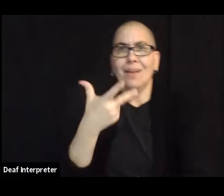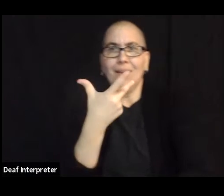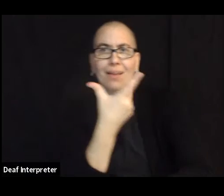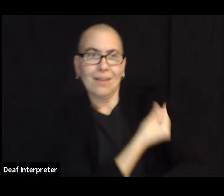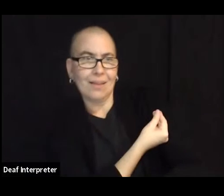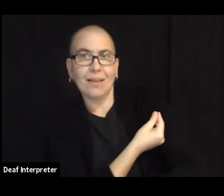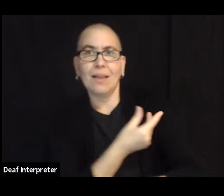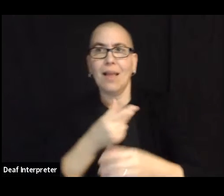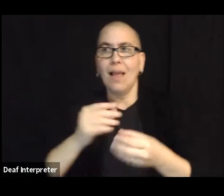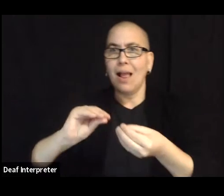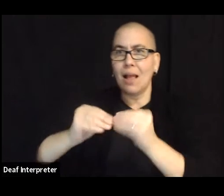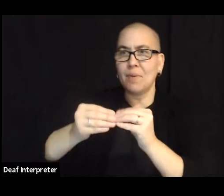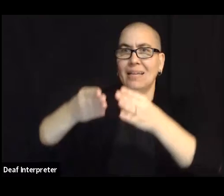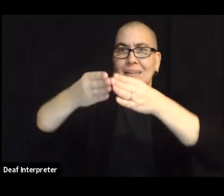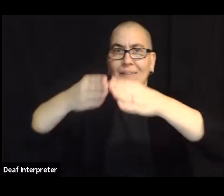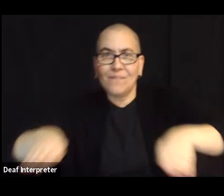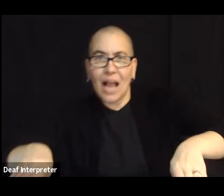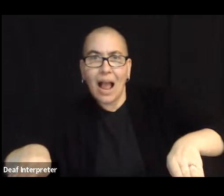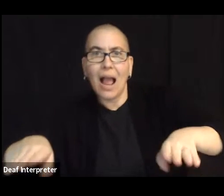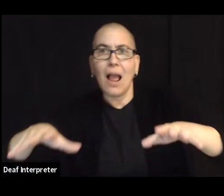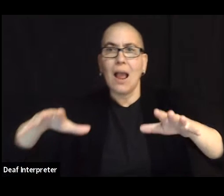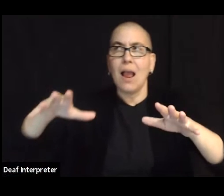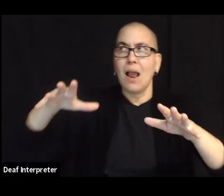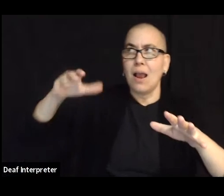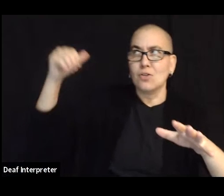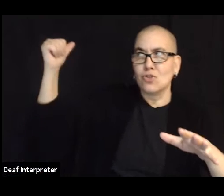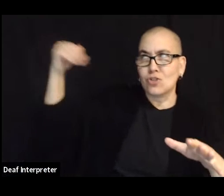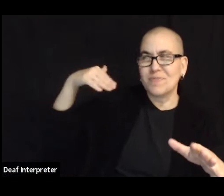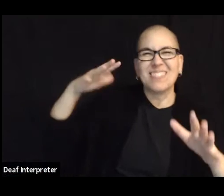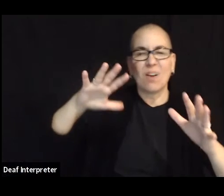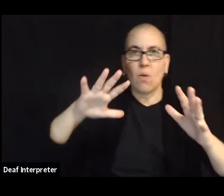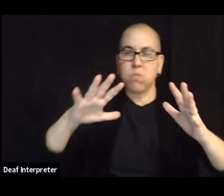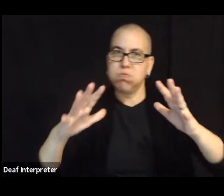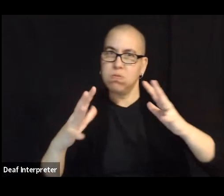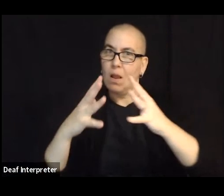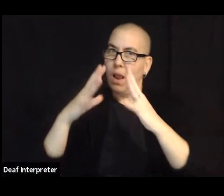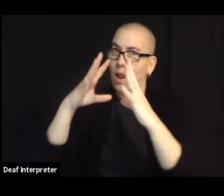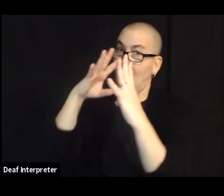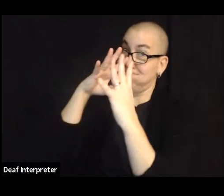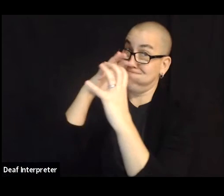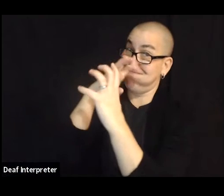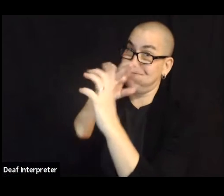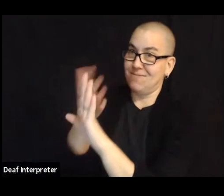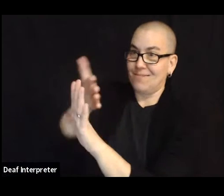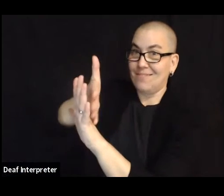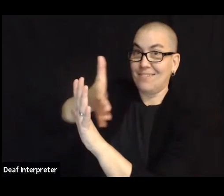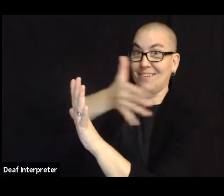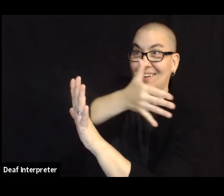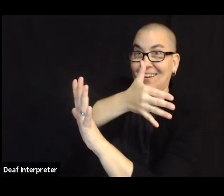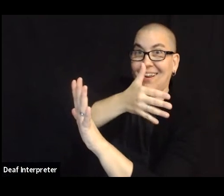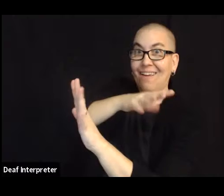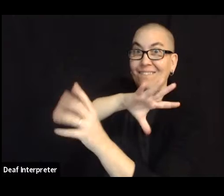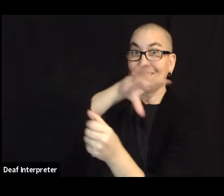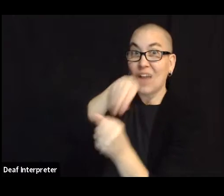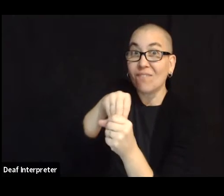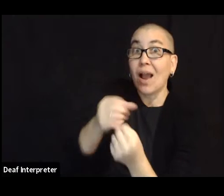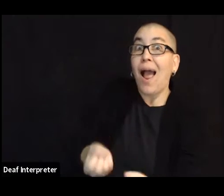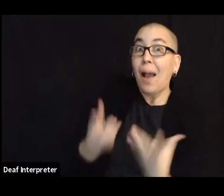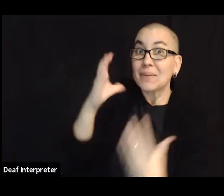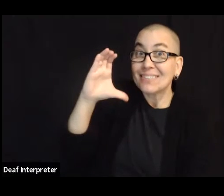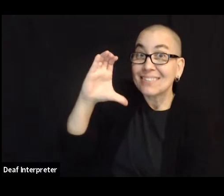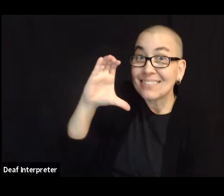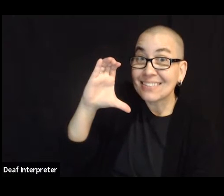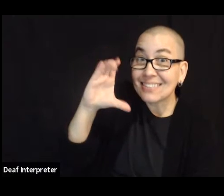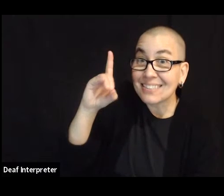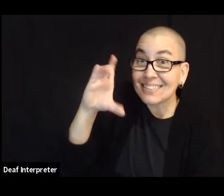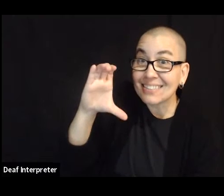Minnesota, plus doses allocated to the CDC's Pharmacy Partnership Program. Data on the dashboard will